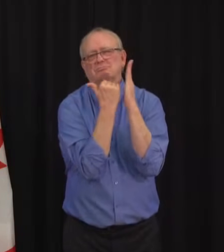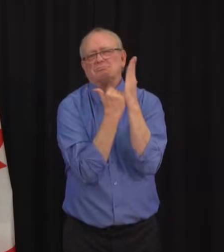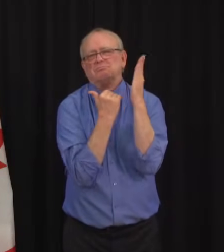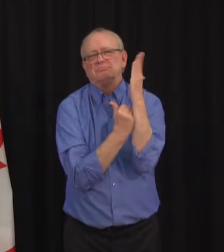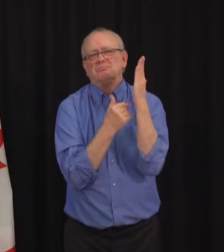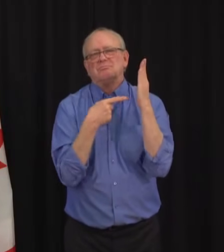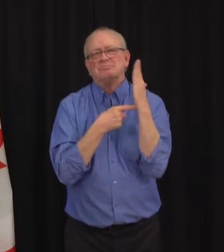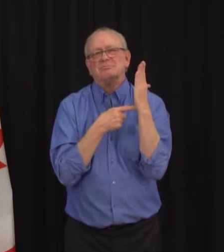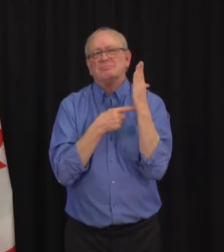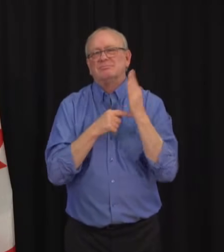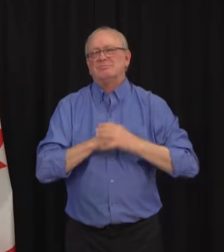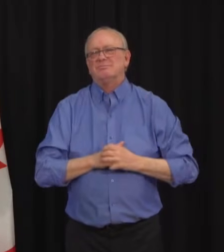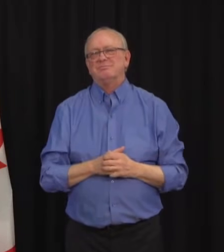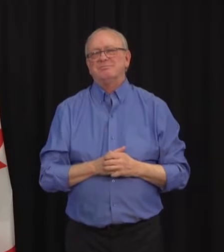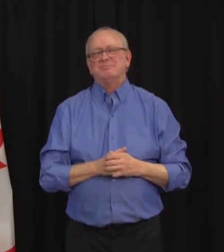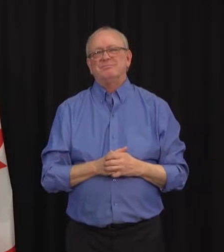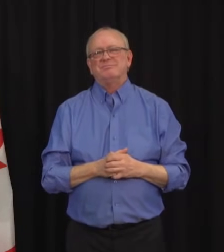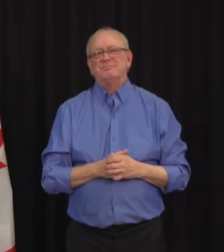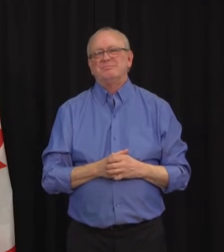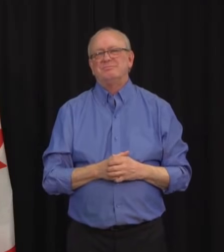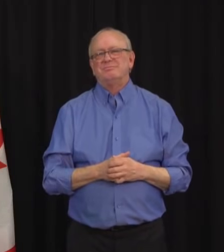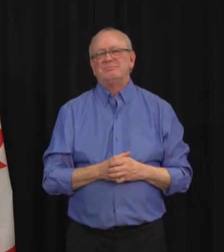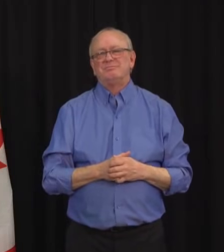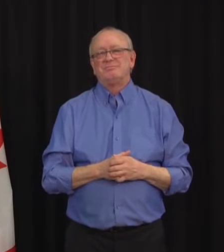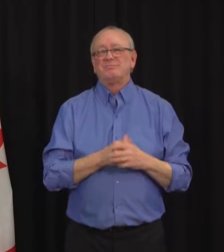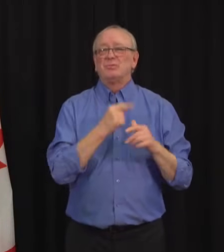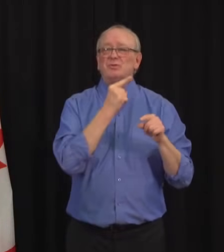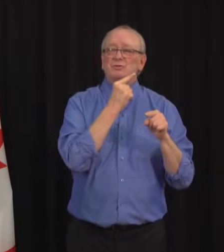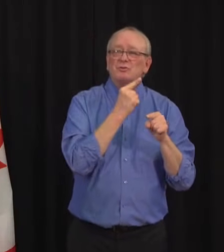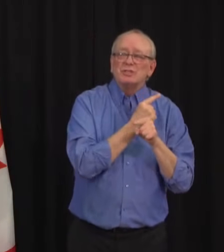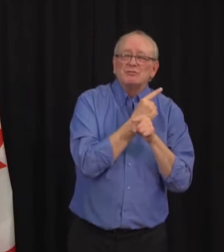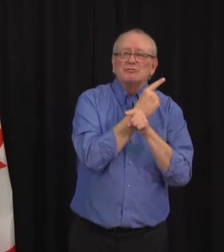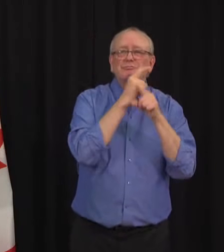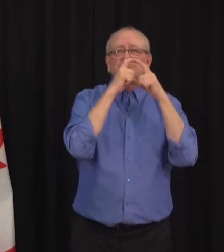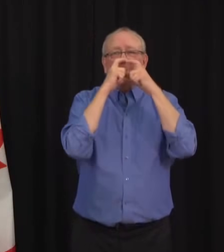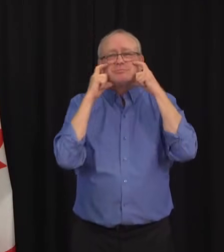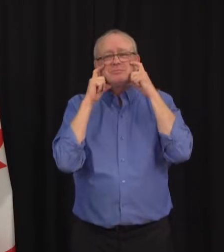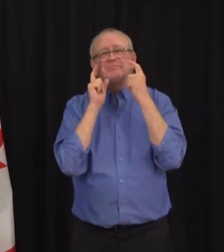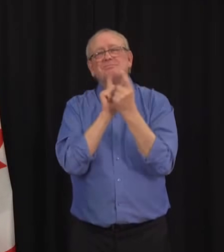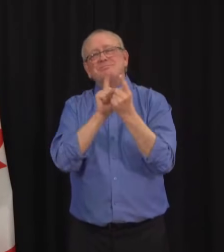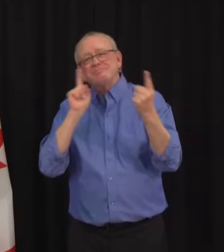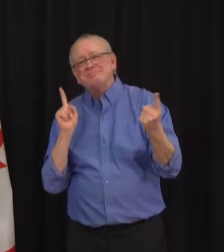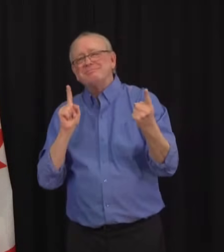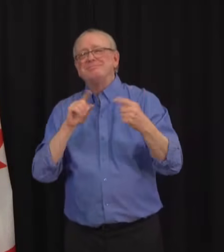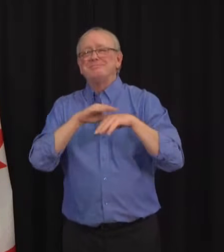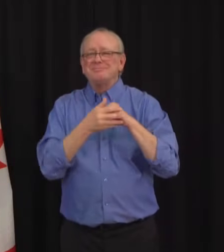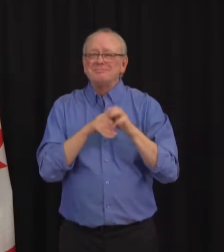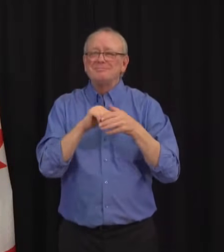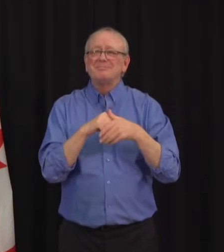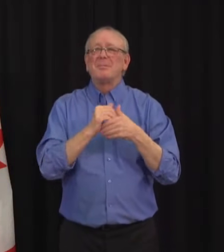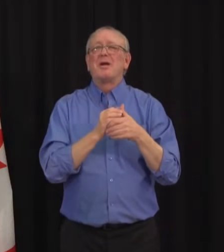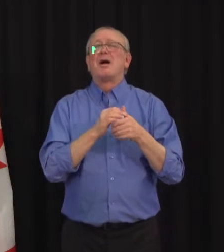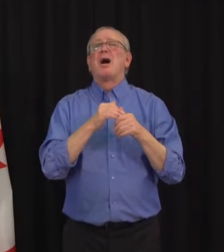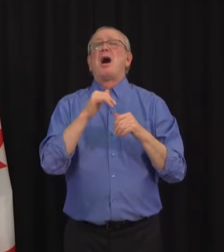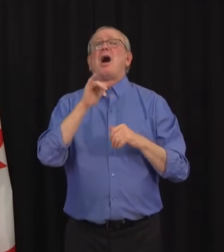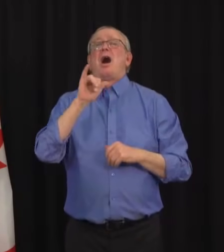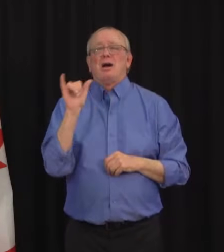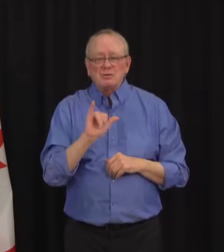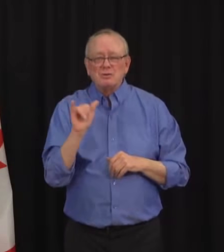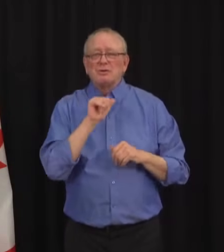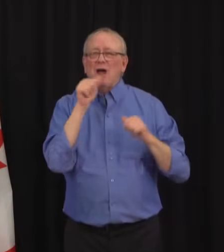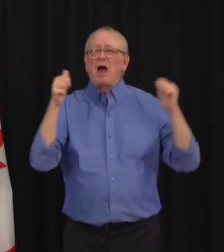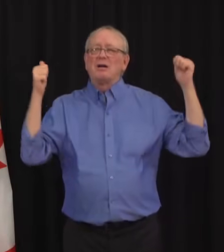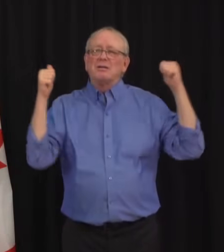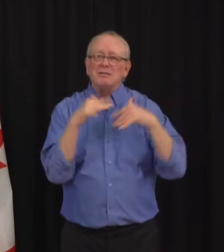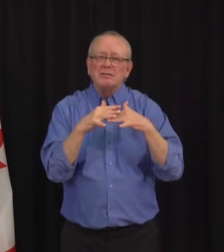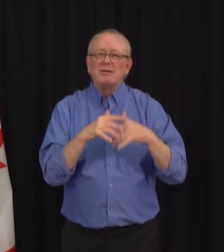basis. If you have a choice of an activity, and one choice of activity will keep you 2 meters distant from all others, and